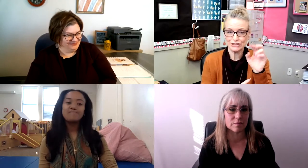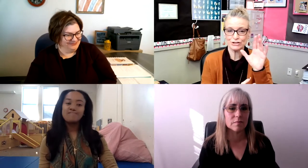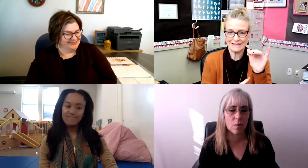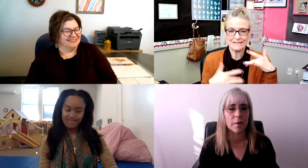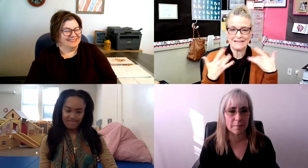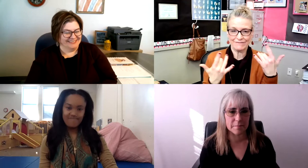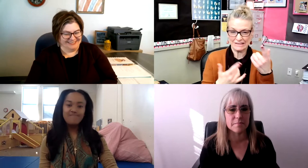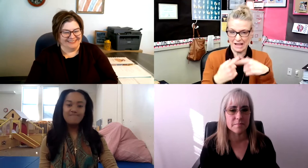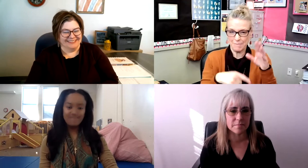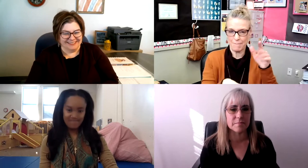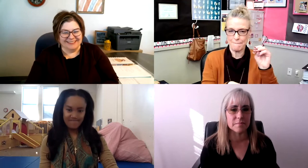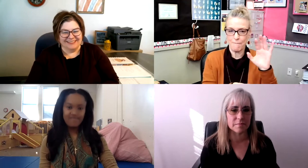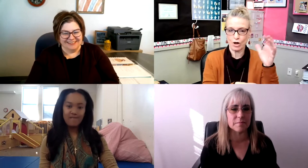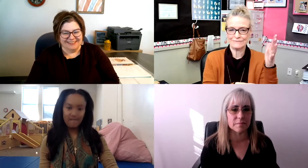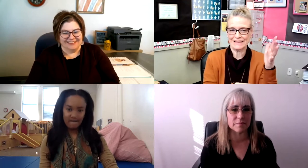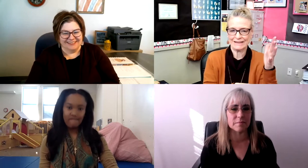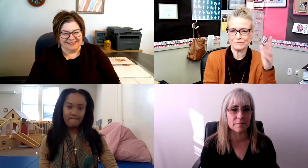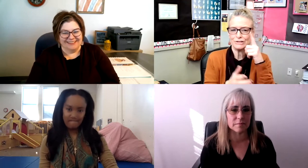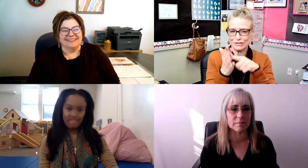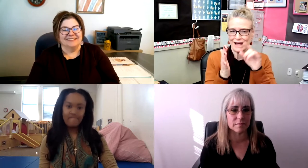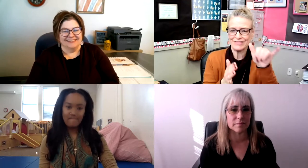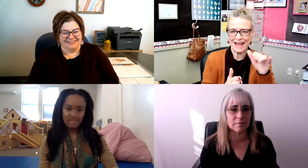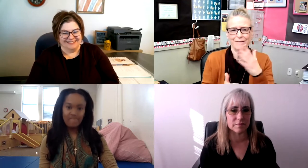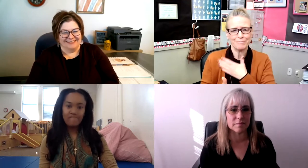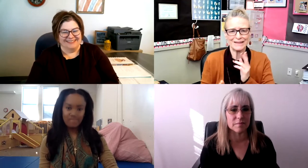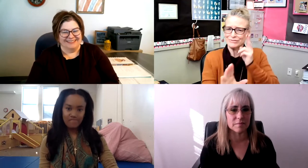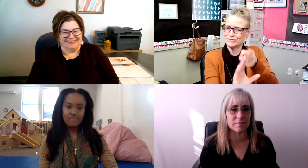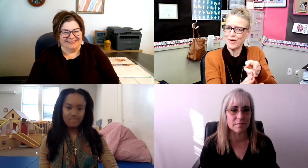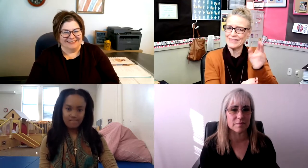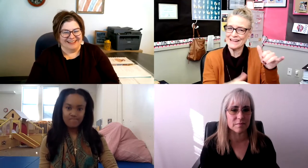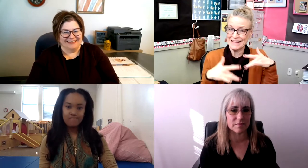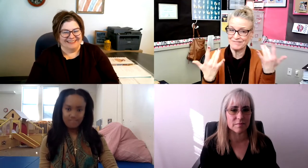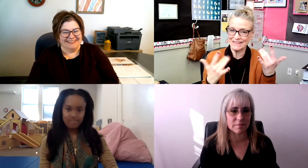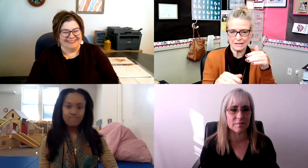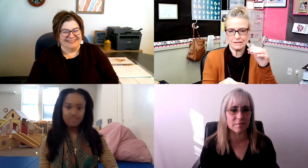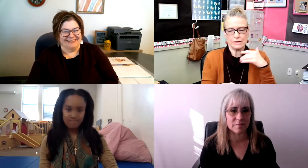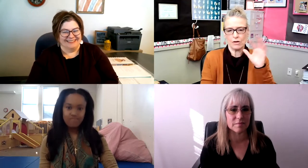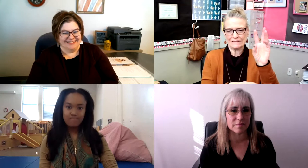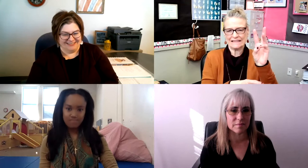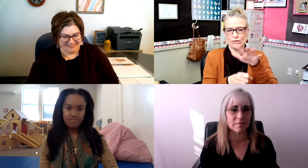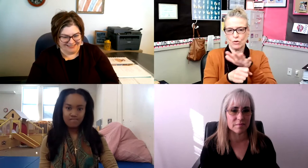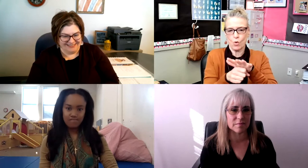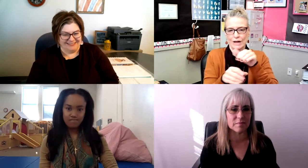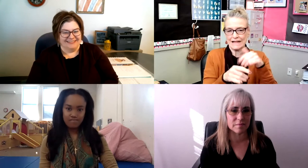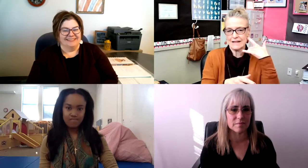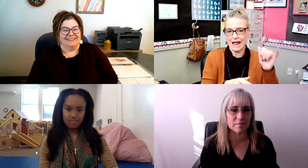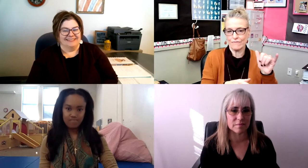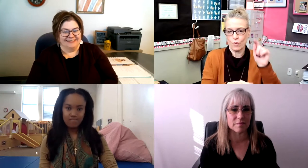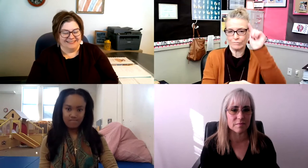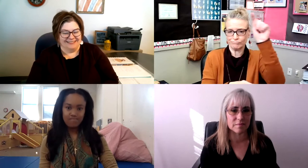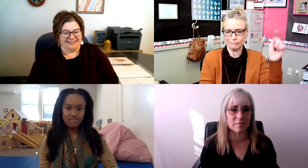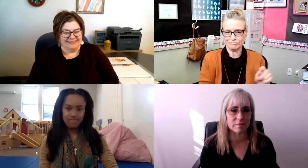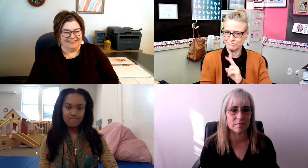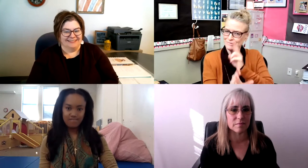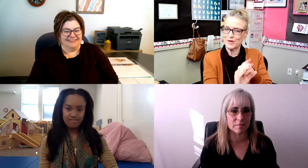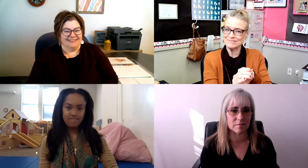events, Love and Literacy. That's on March 5th. coming up. So I just wanted to